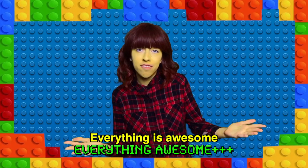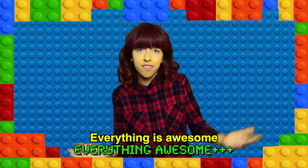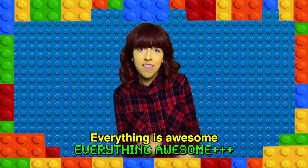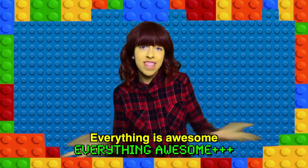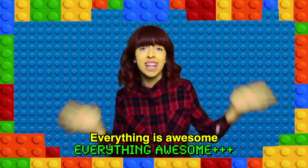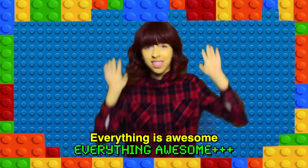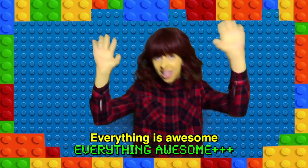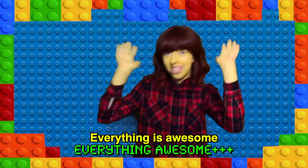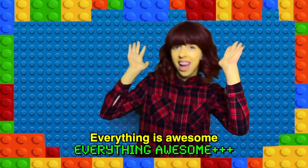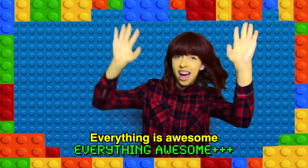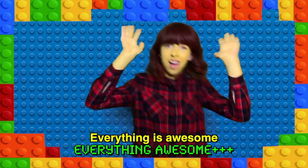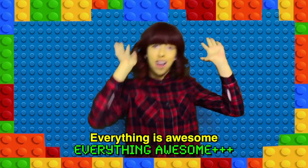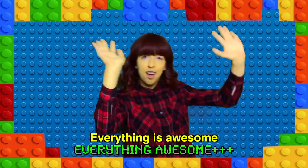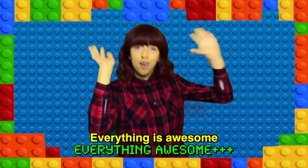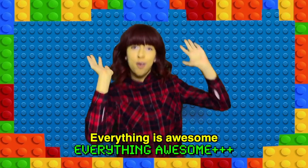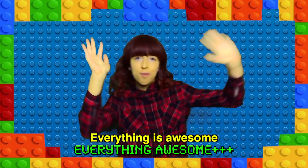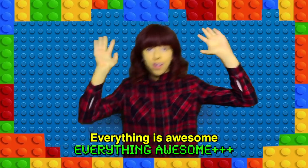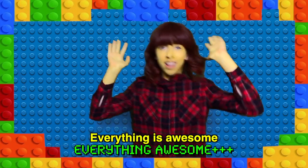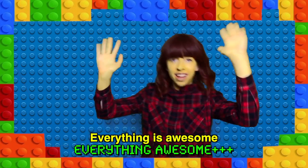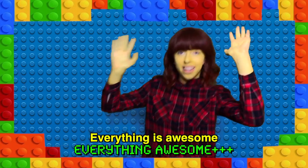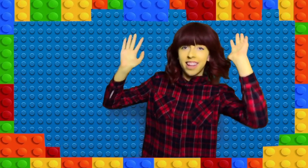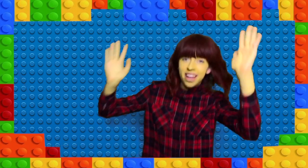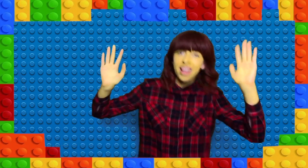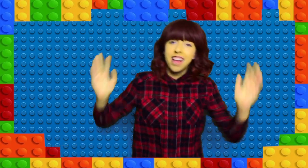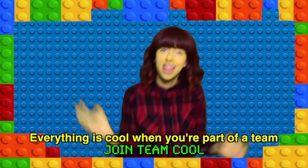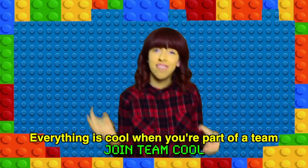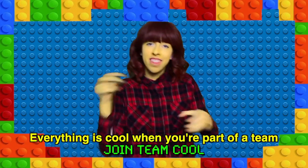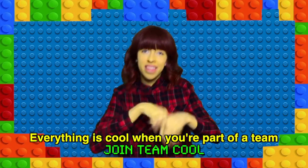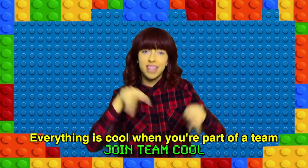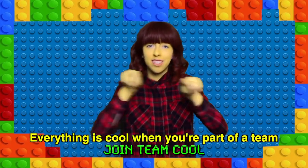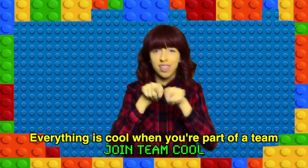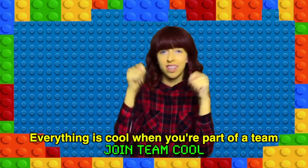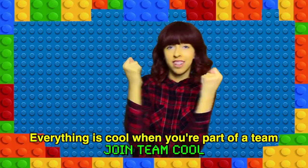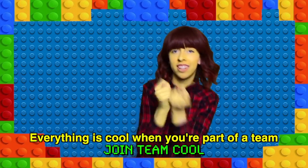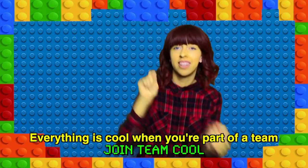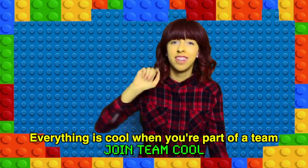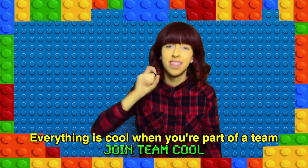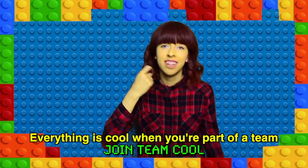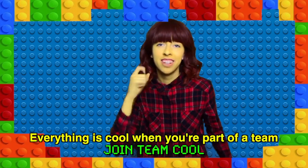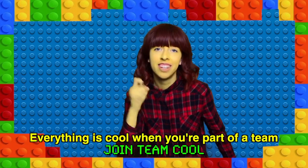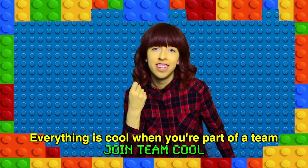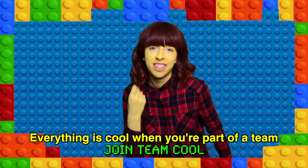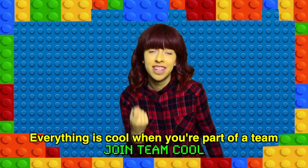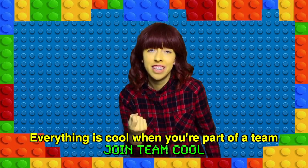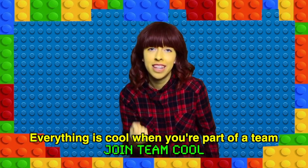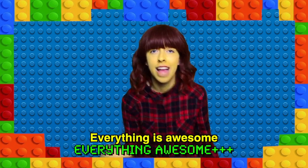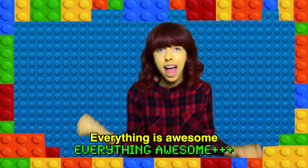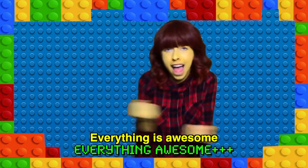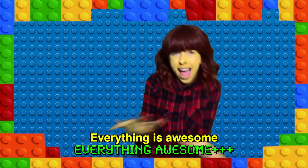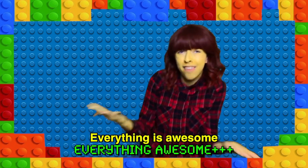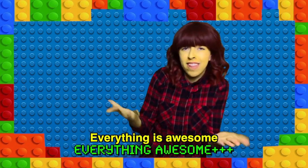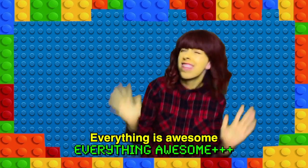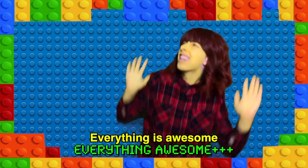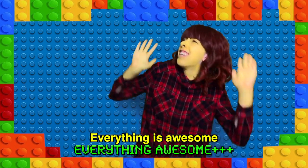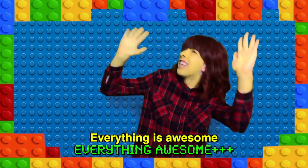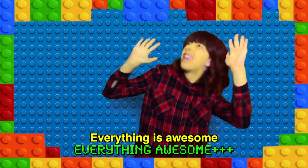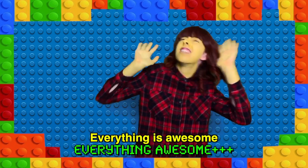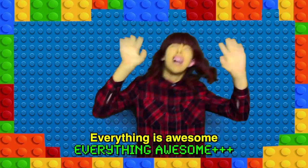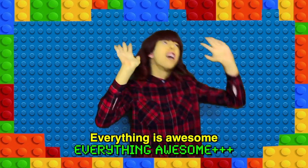Everything is awesome, everything is cool when you're part of a team Everything is awesome,